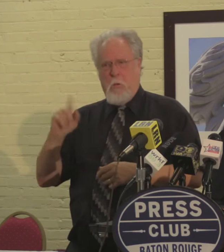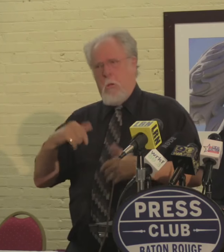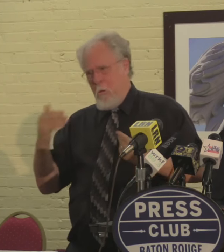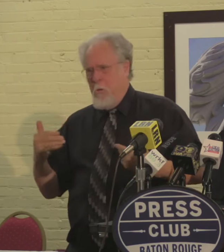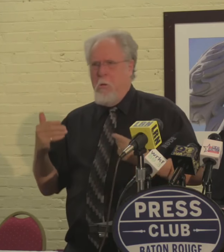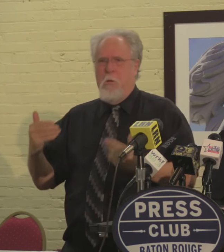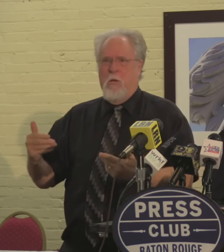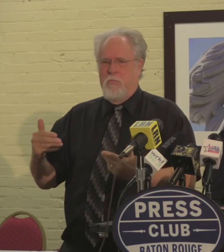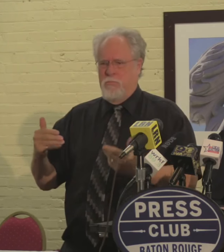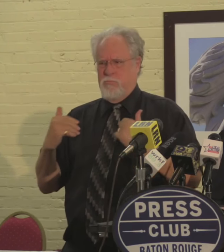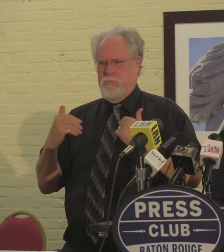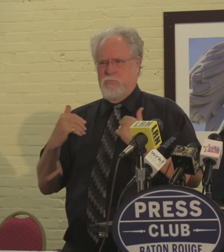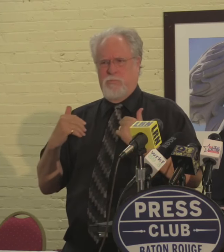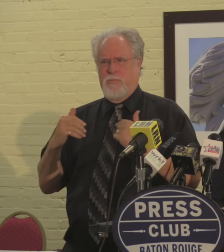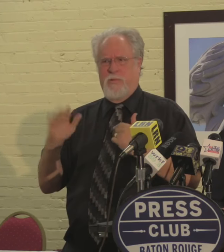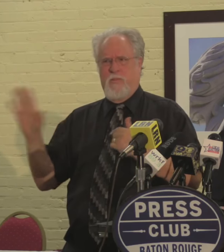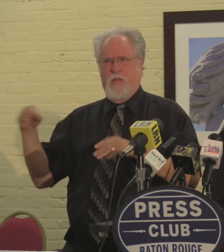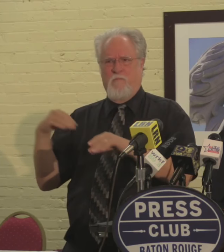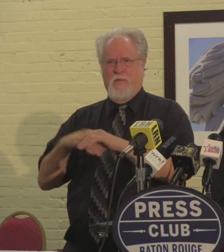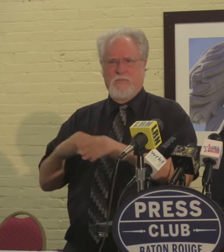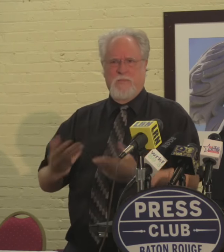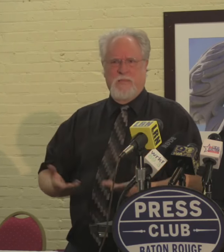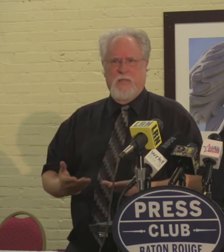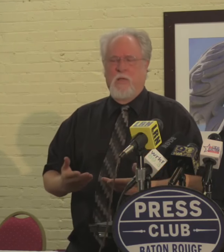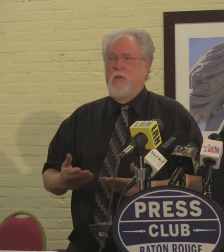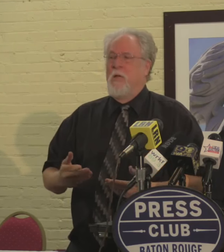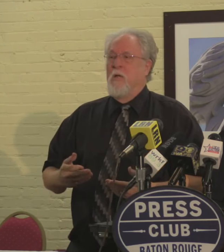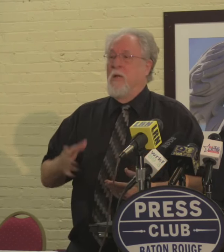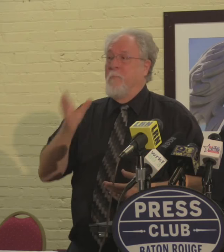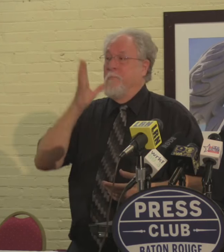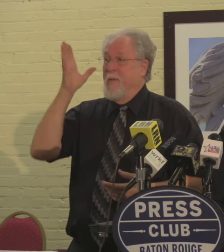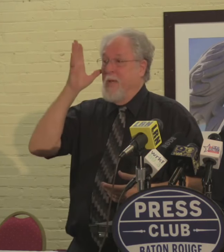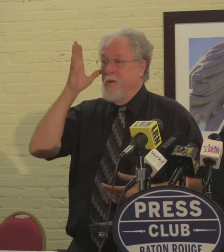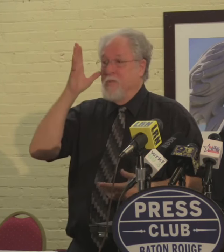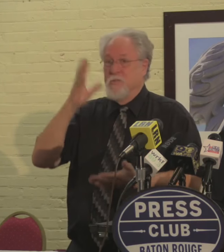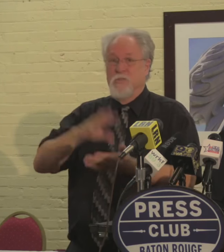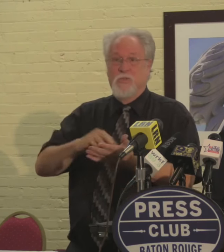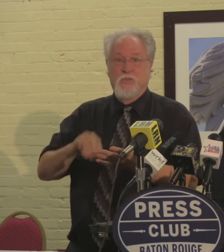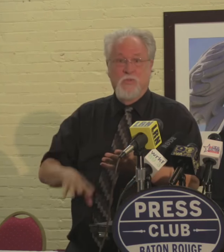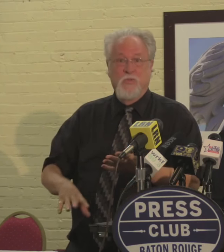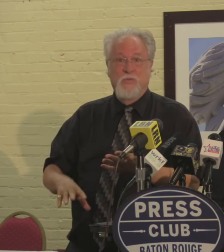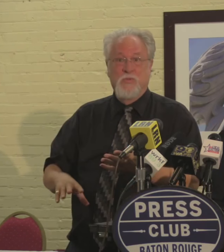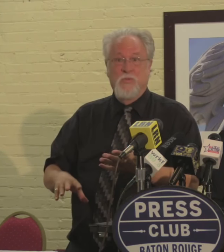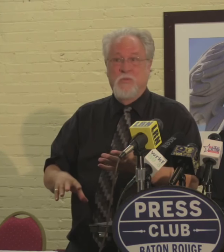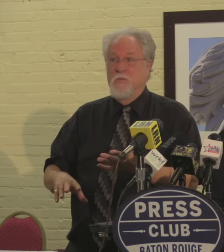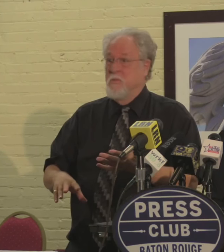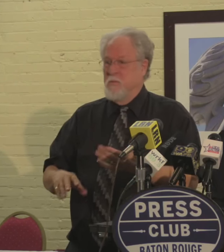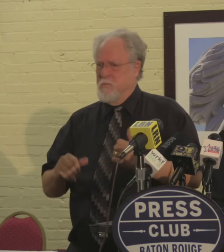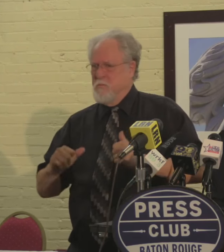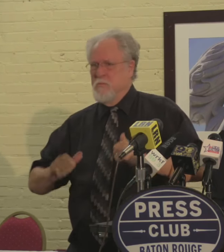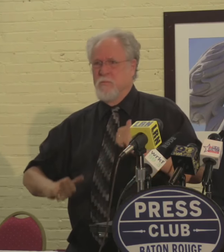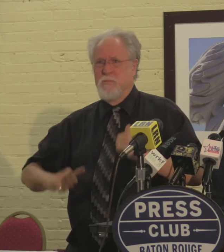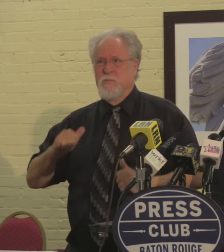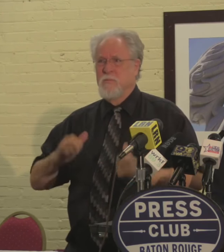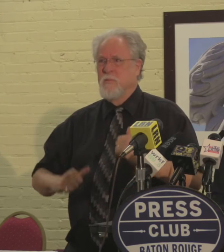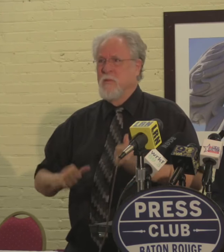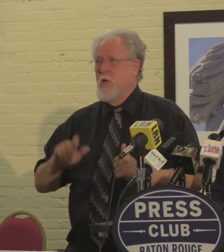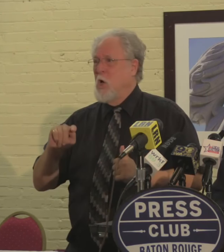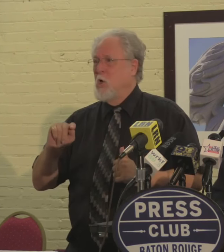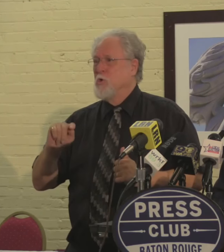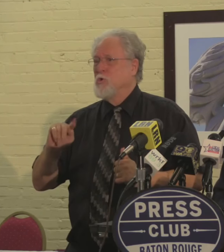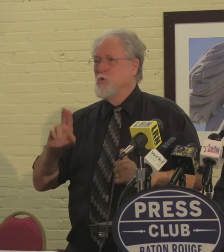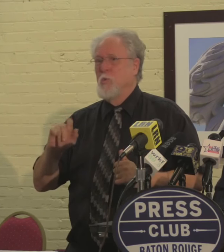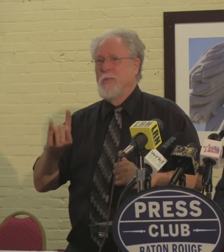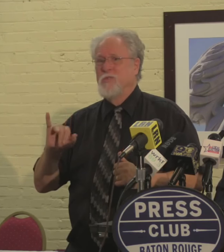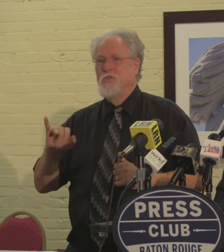up their investments here. Parents and students won't know what their tuition is going to